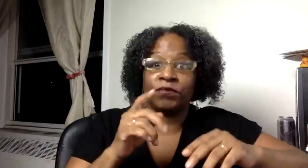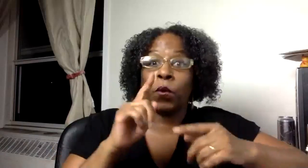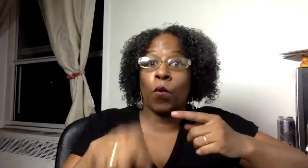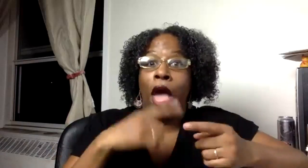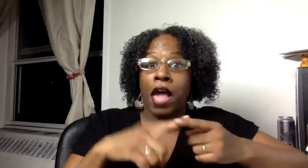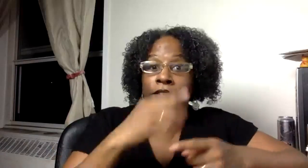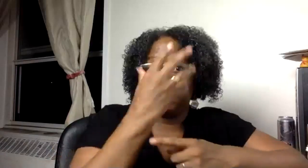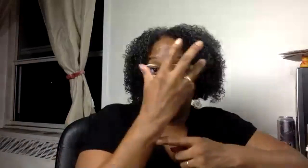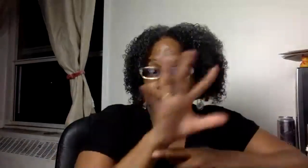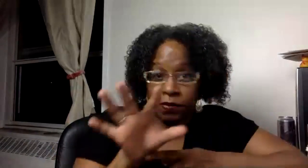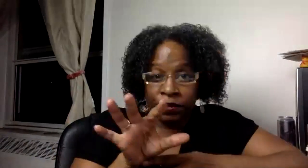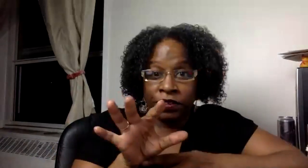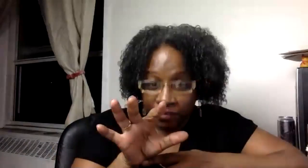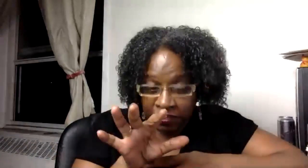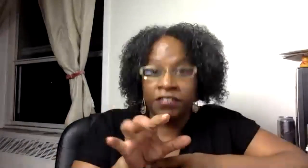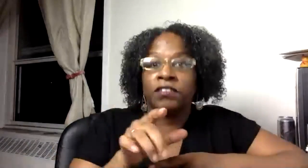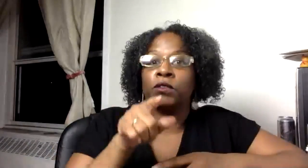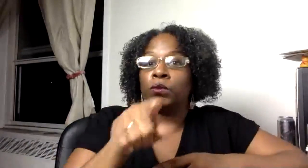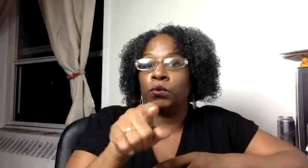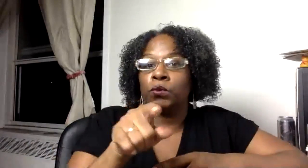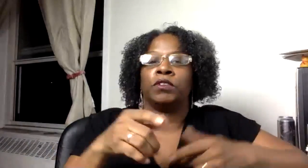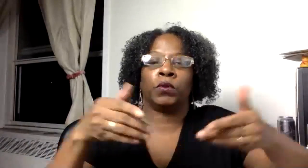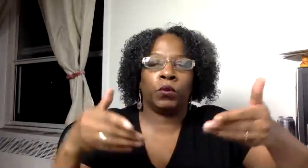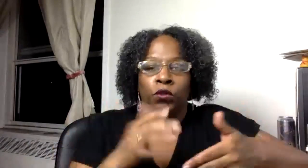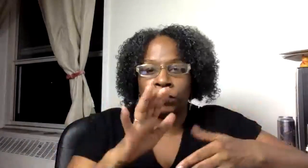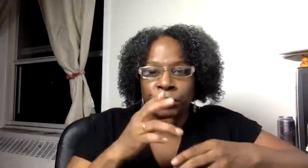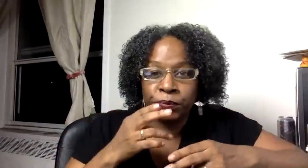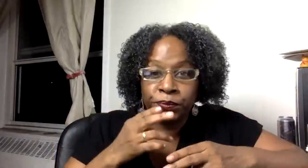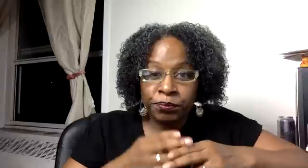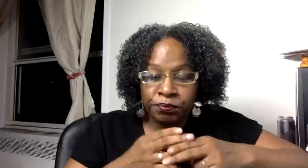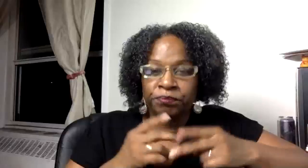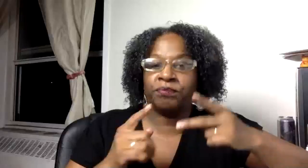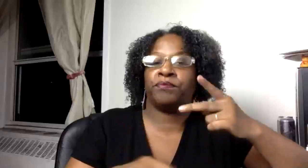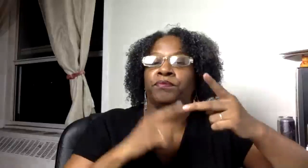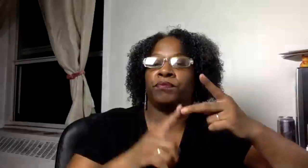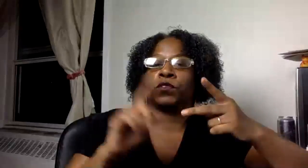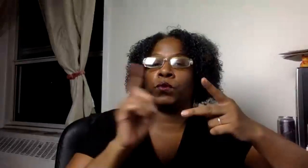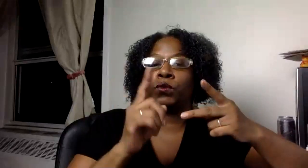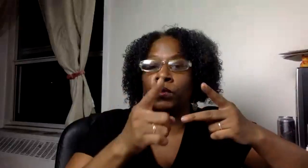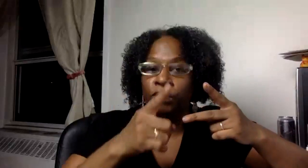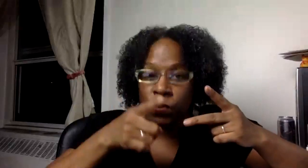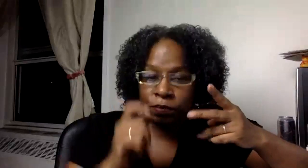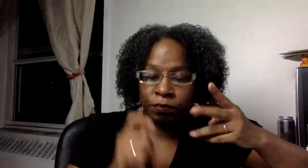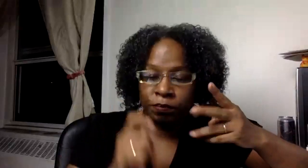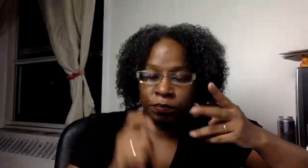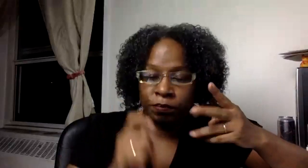Closed. Open participants panel. 42 participants. Alt plus U button. To activate say press the